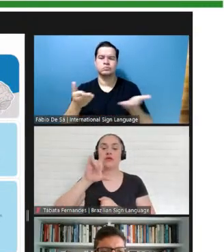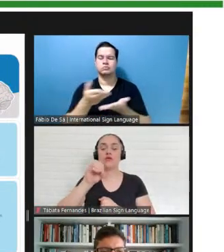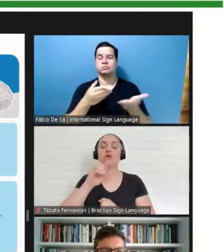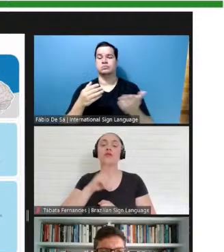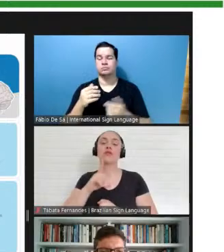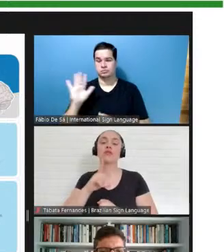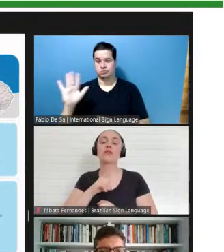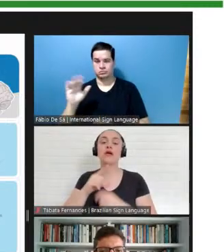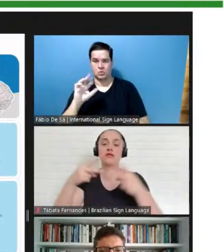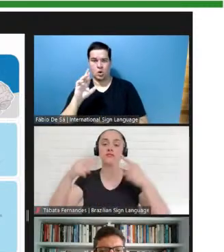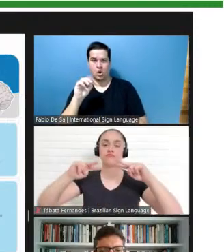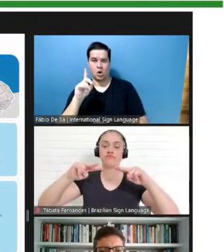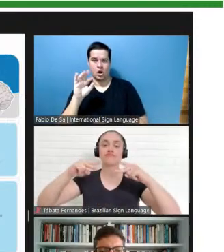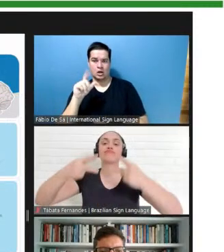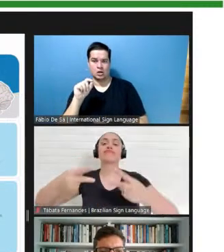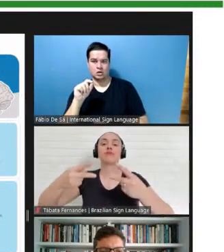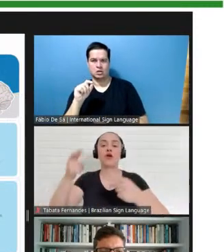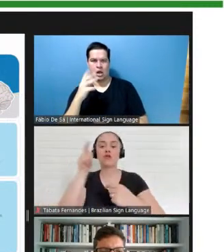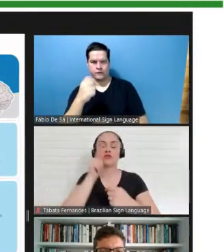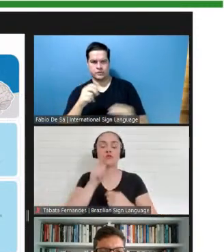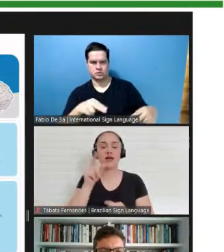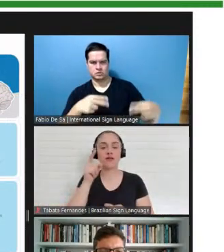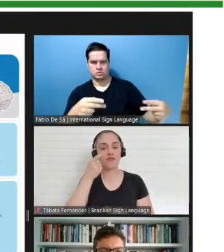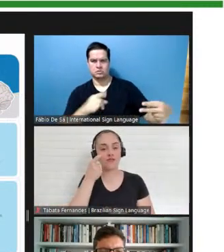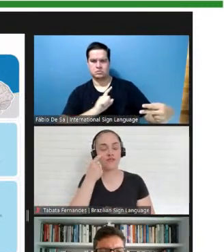guidelines in multiple different languages.